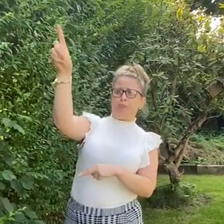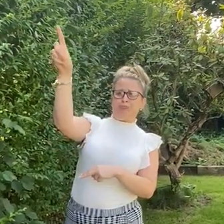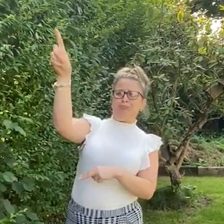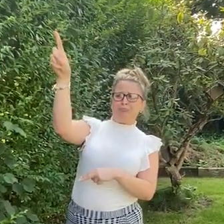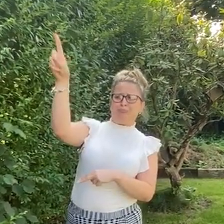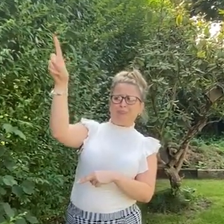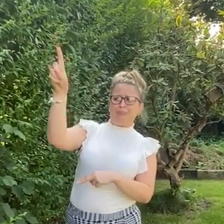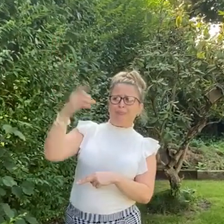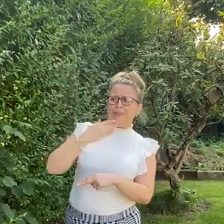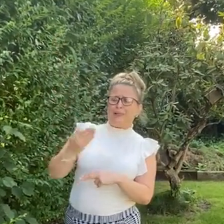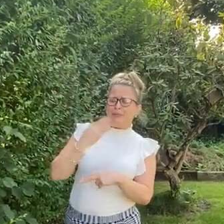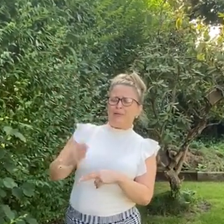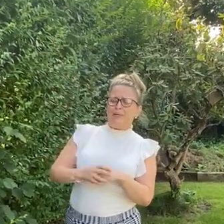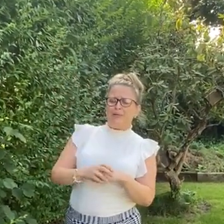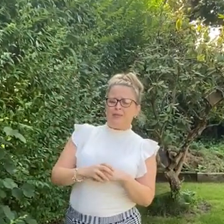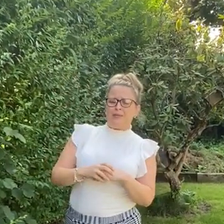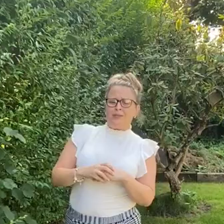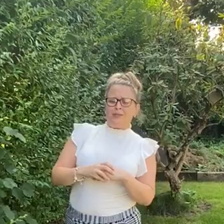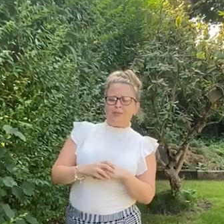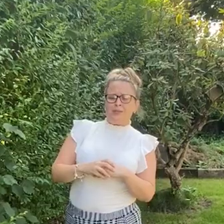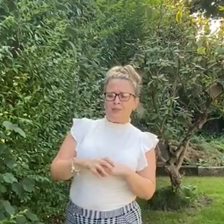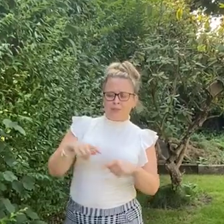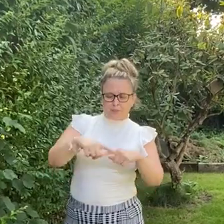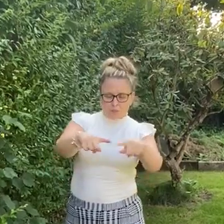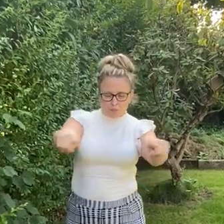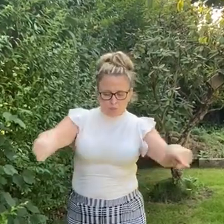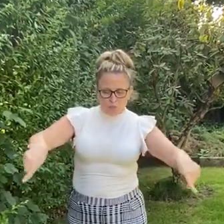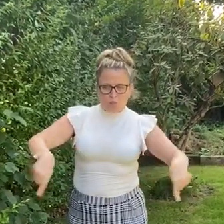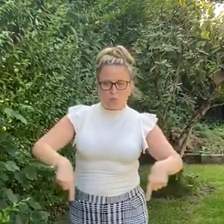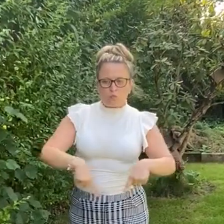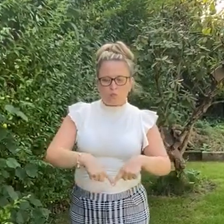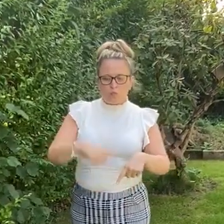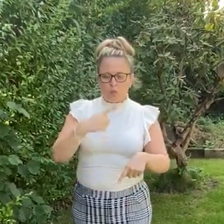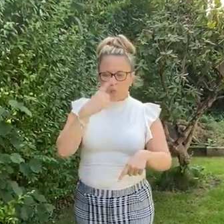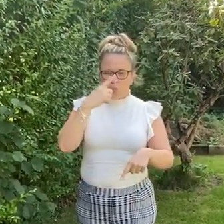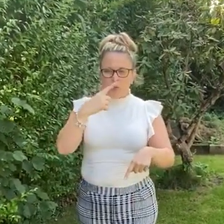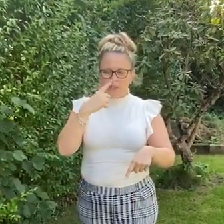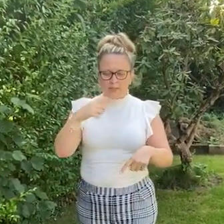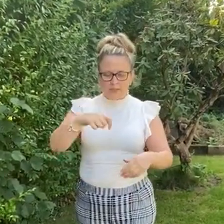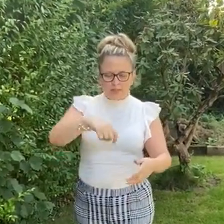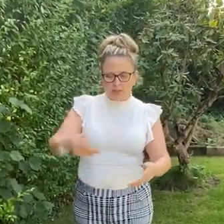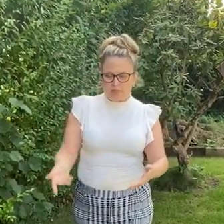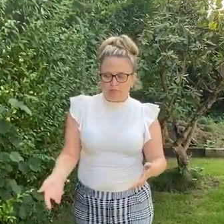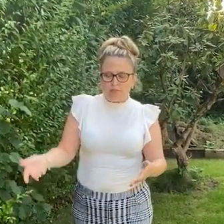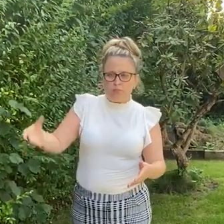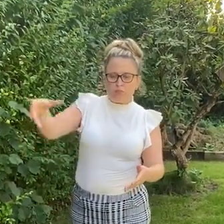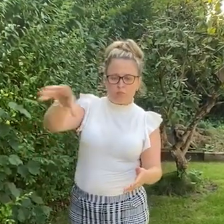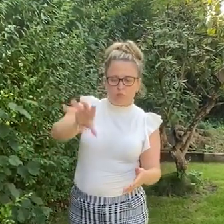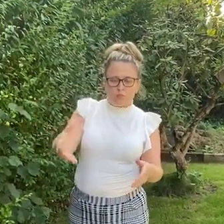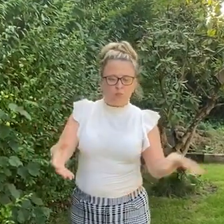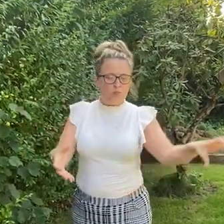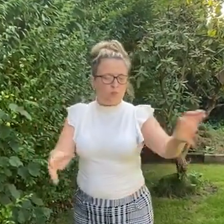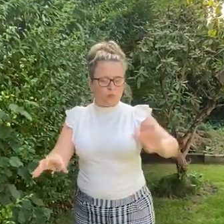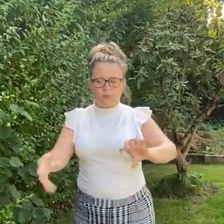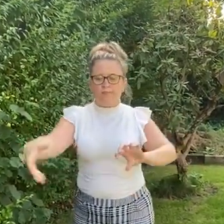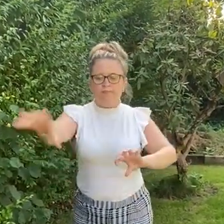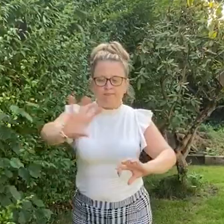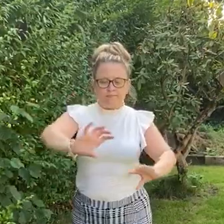Then she filled up her cauldron and said with a grin, Find something, everyone. Throw